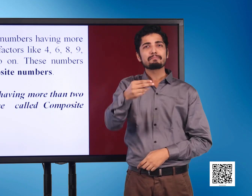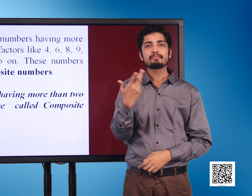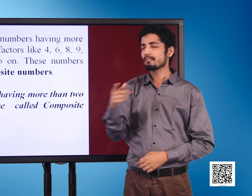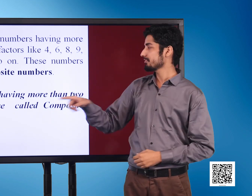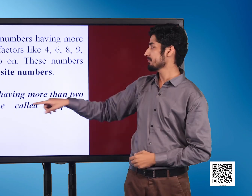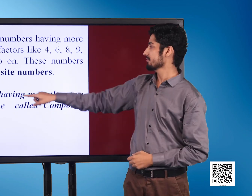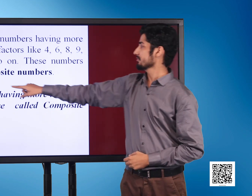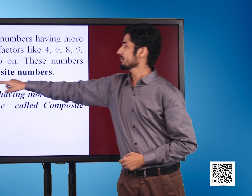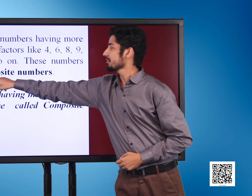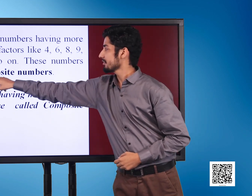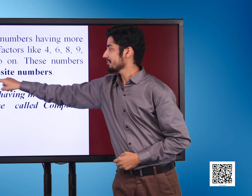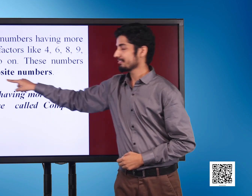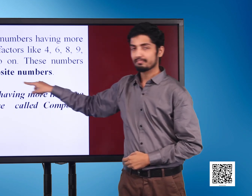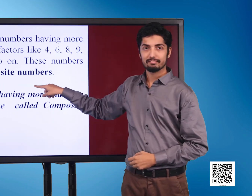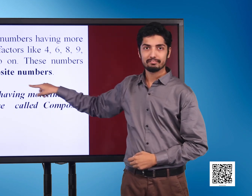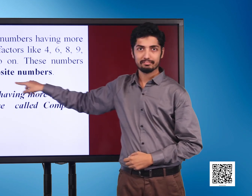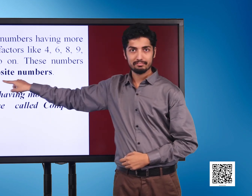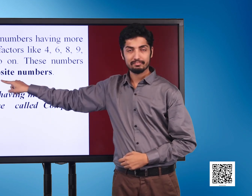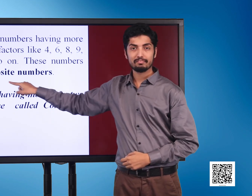These numbers are composite numbers.